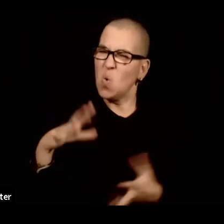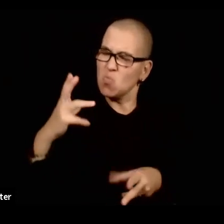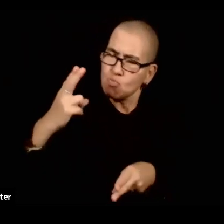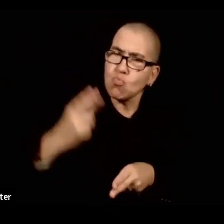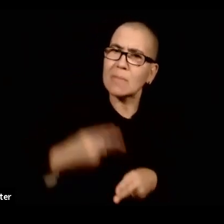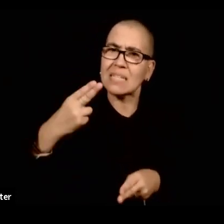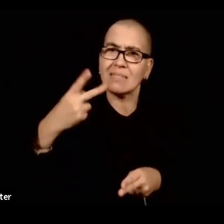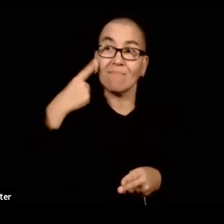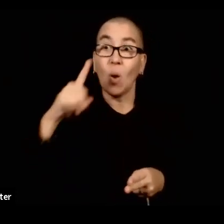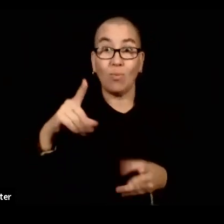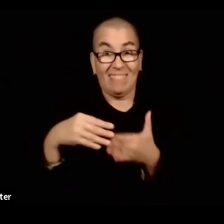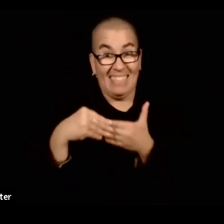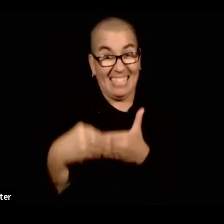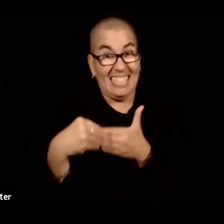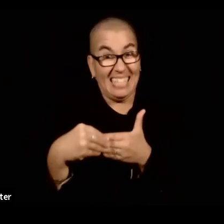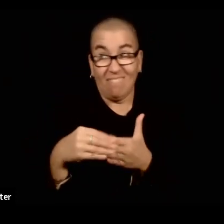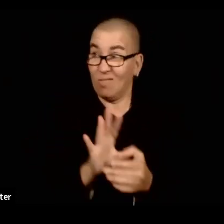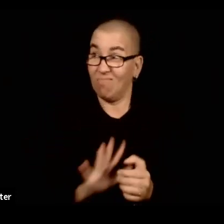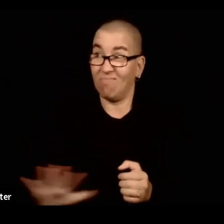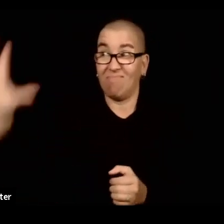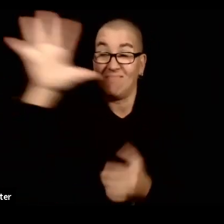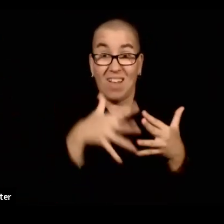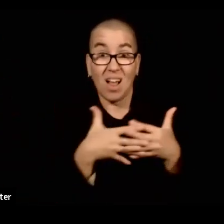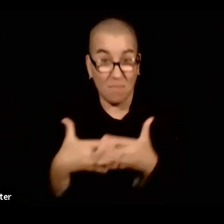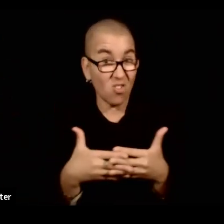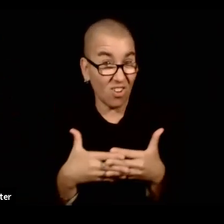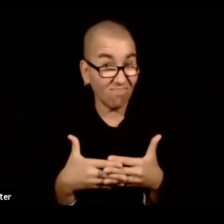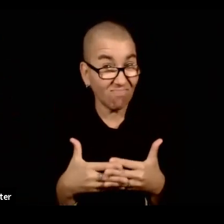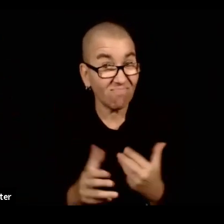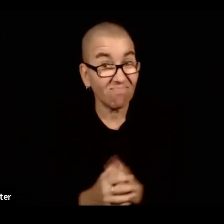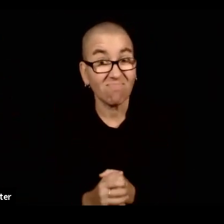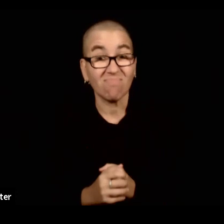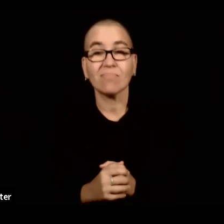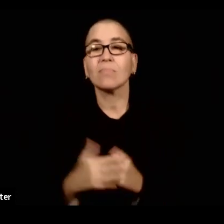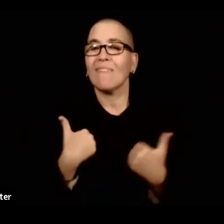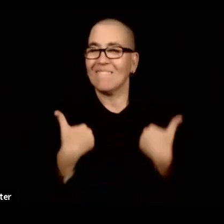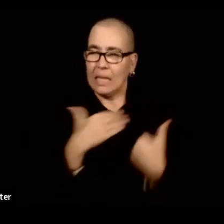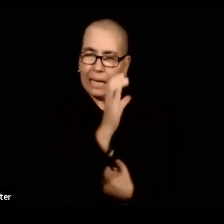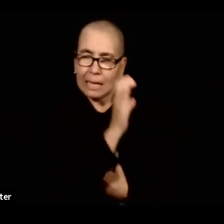robust discussions between the clinical community and the ethics community and